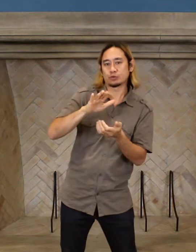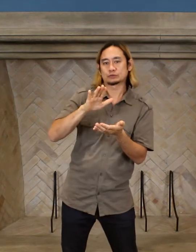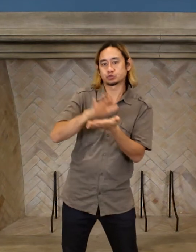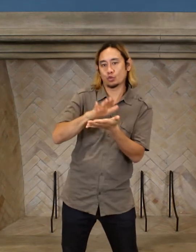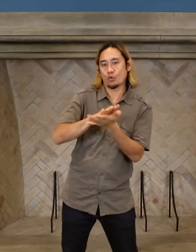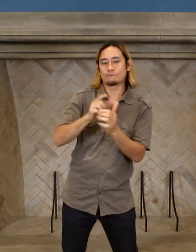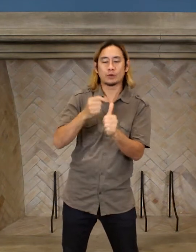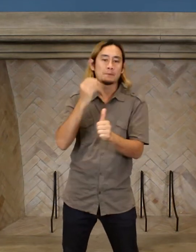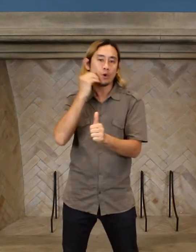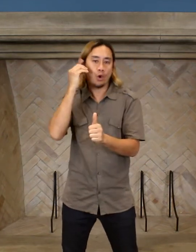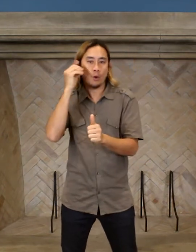hard times with